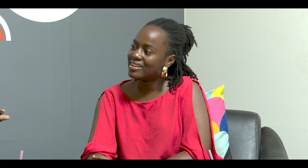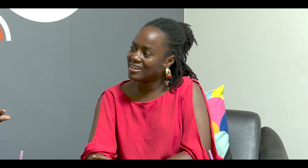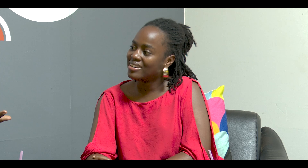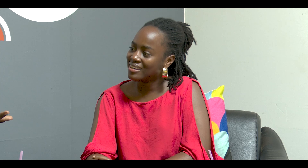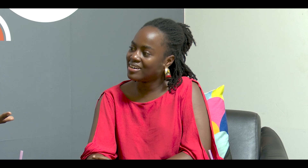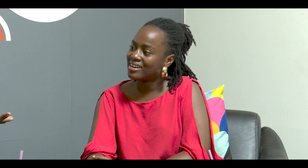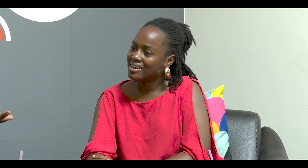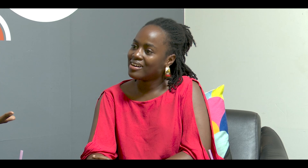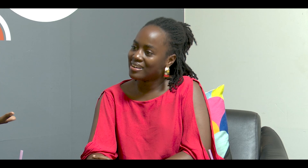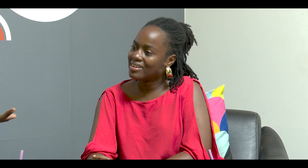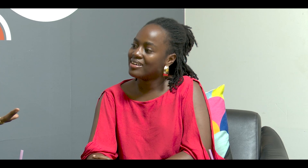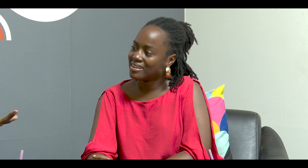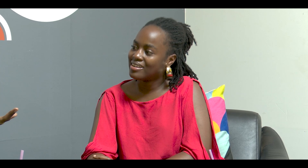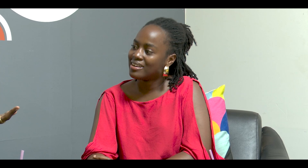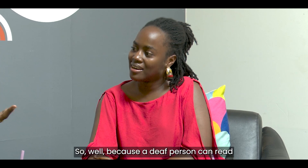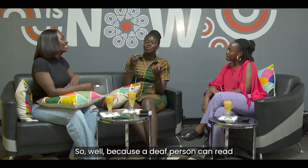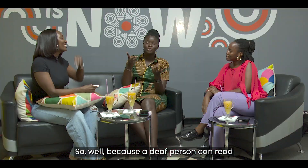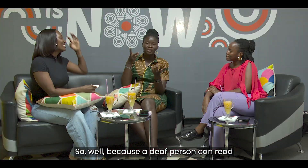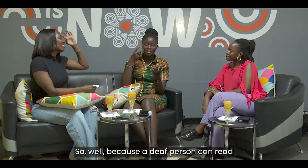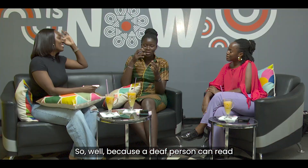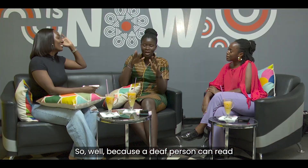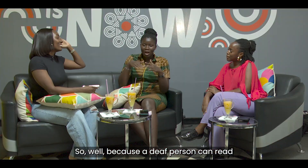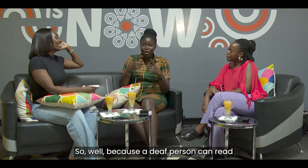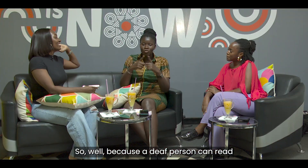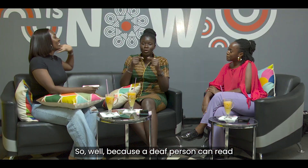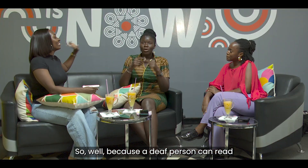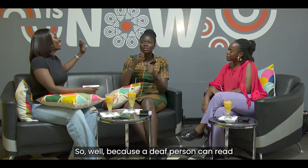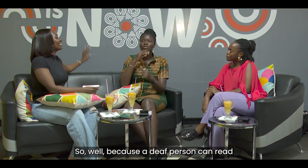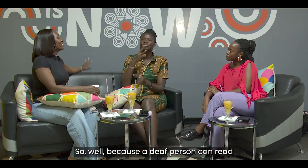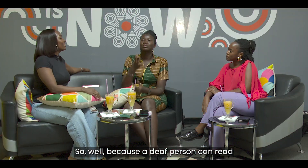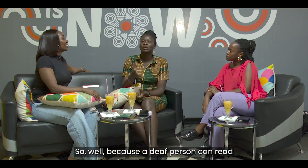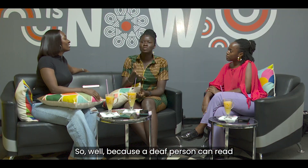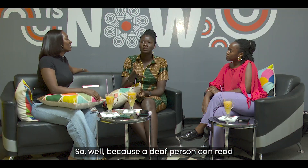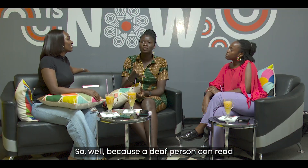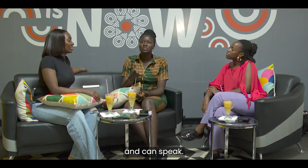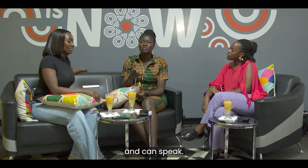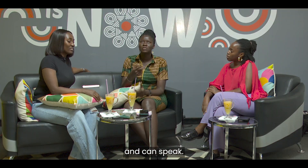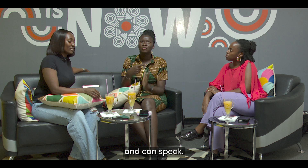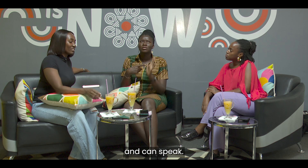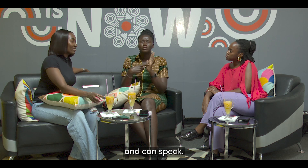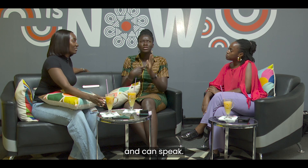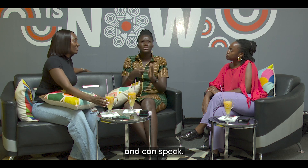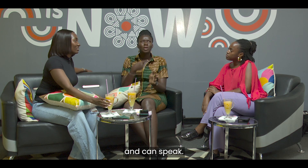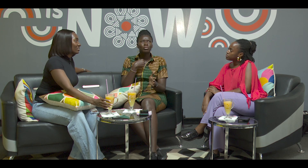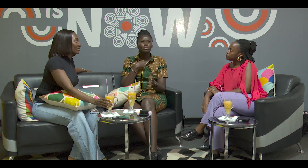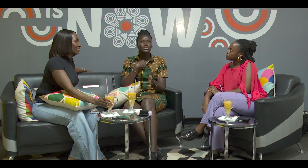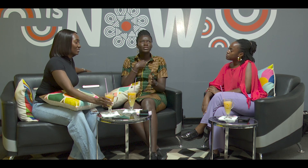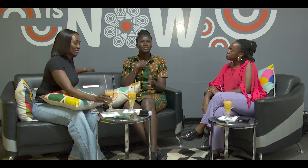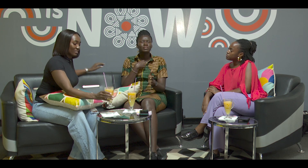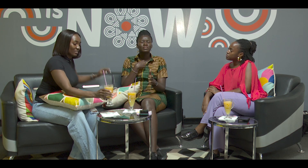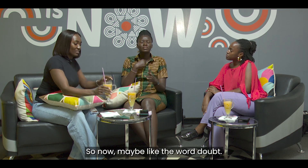it. So well, because a deaf person can't read, and so can't speak. So